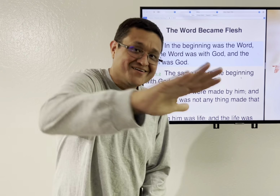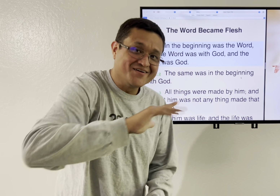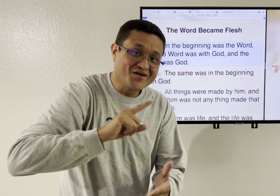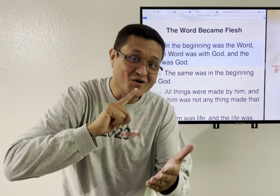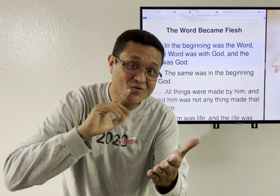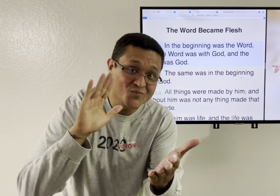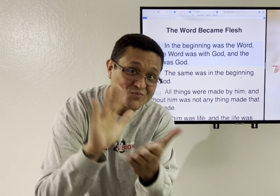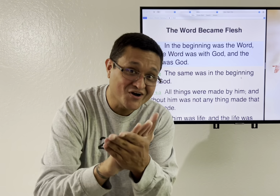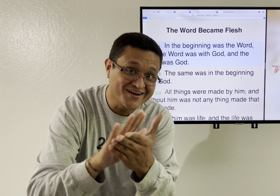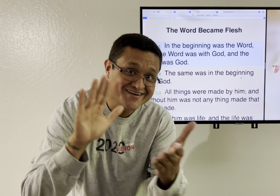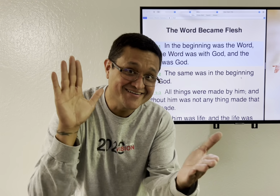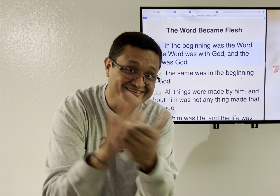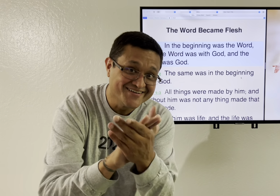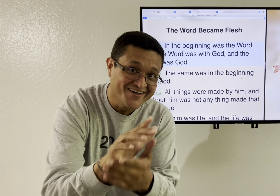Hello, everyone. Praise the Lord.